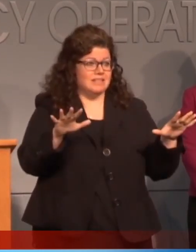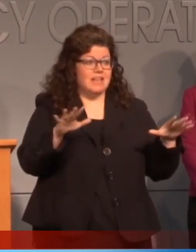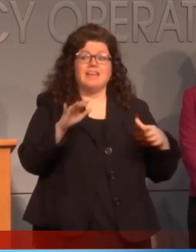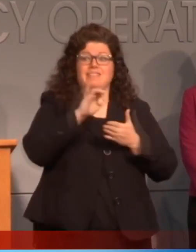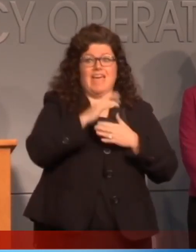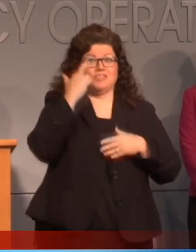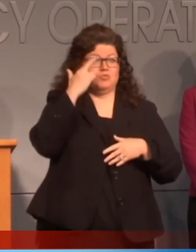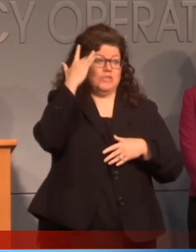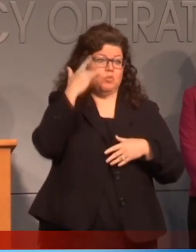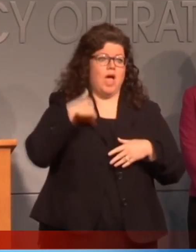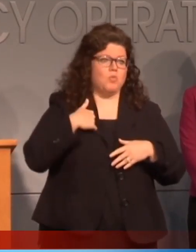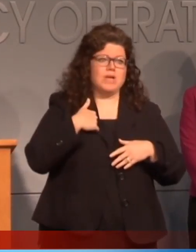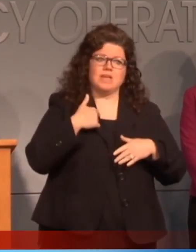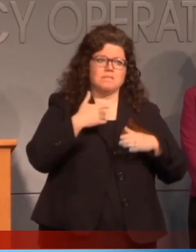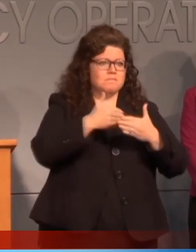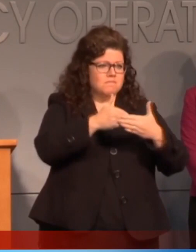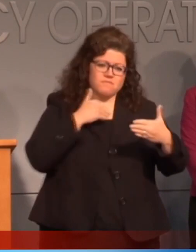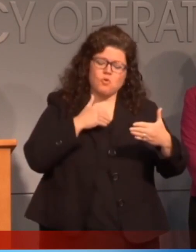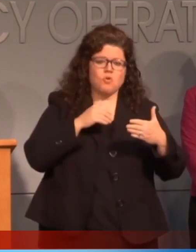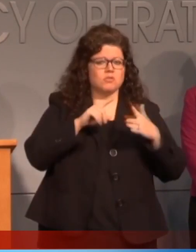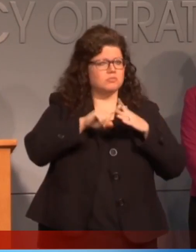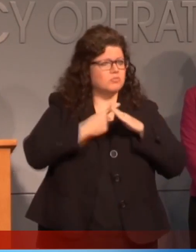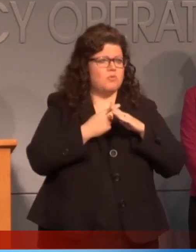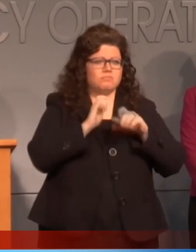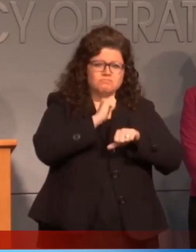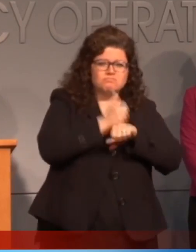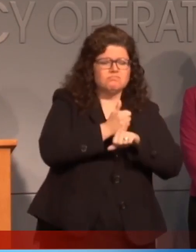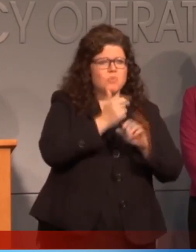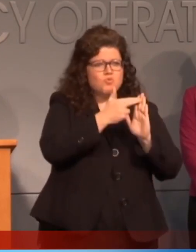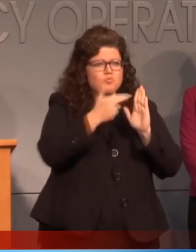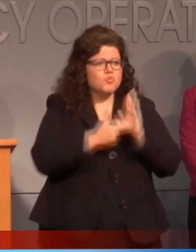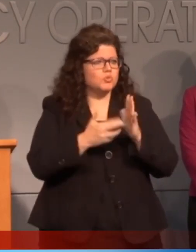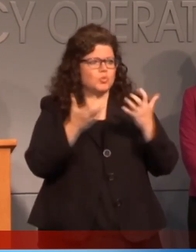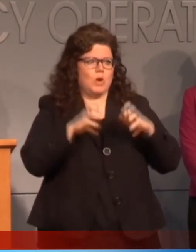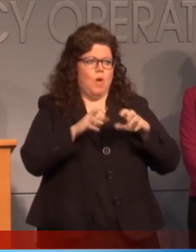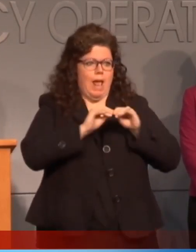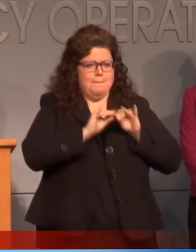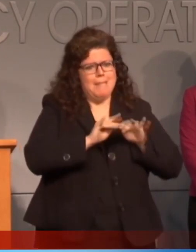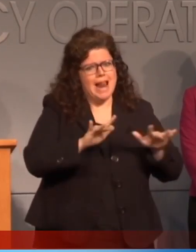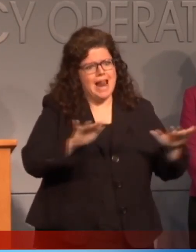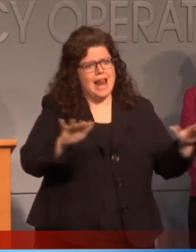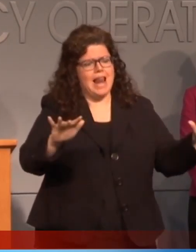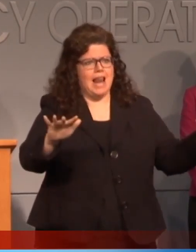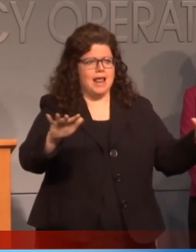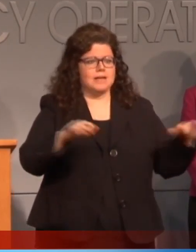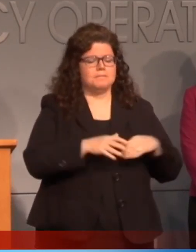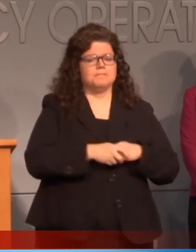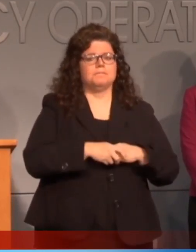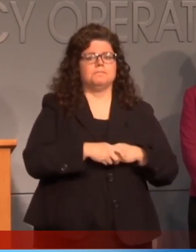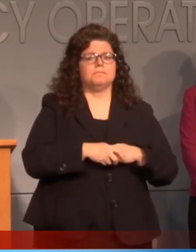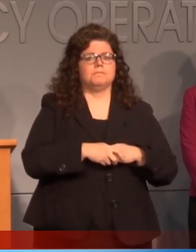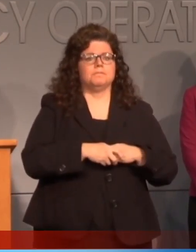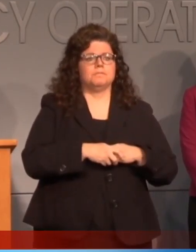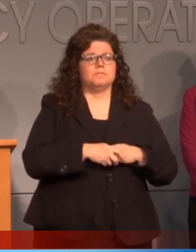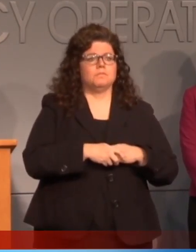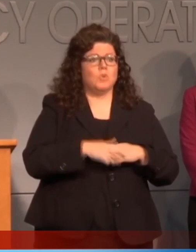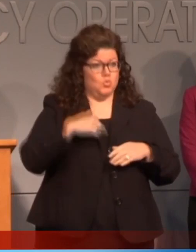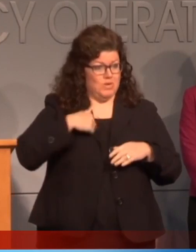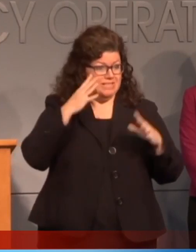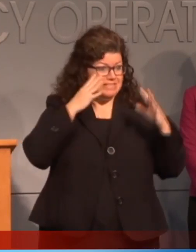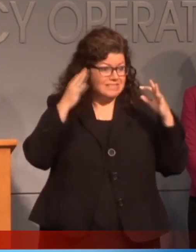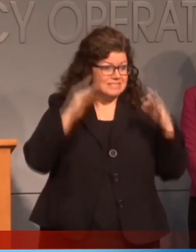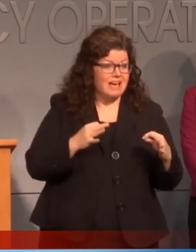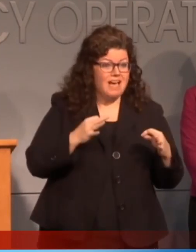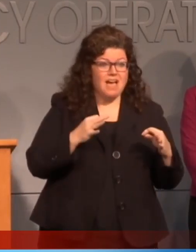to take early, aggressive action to slow the spread. The decisions we make and the actions we